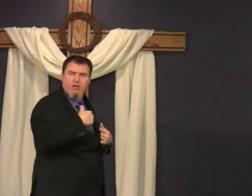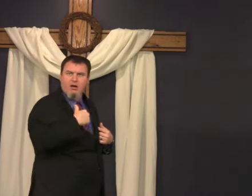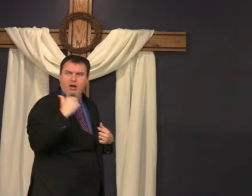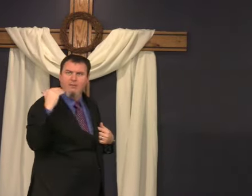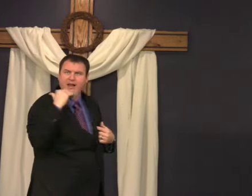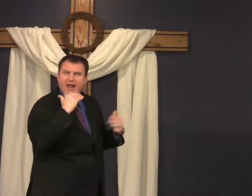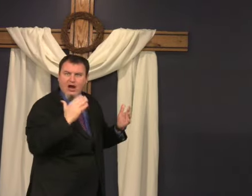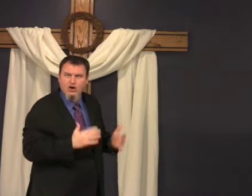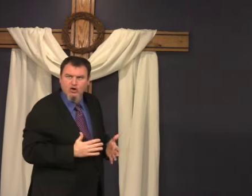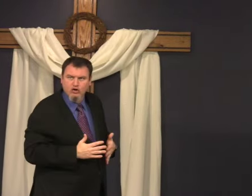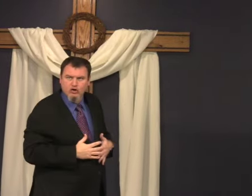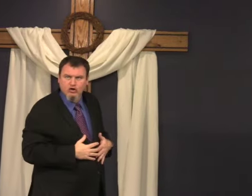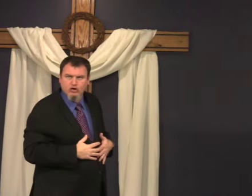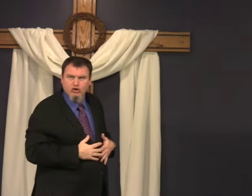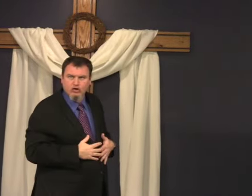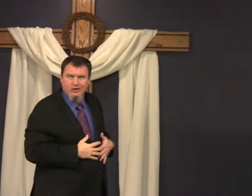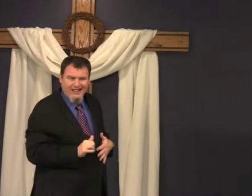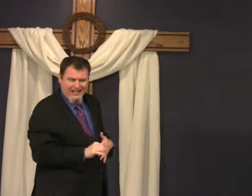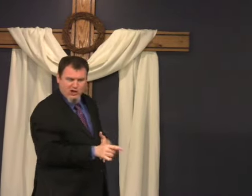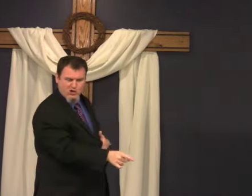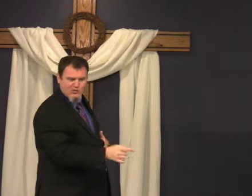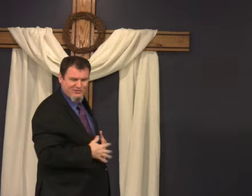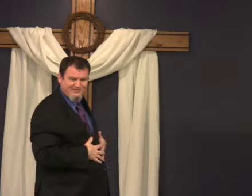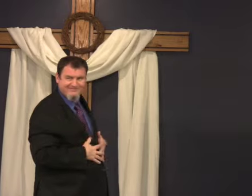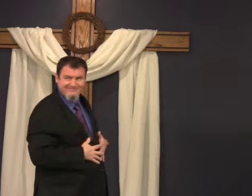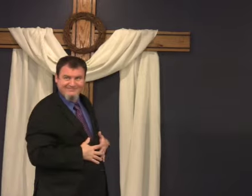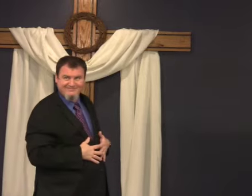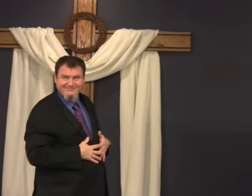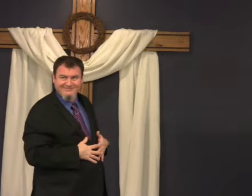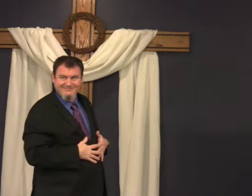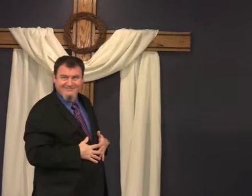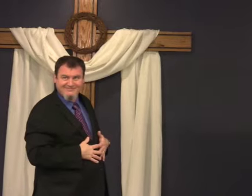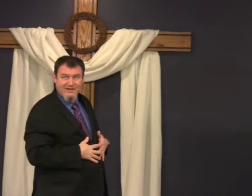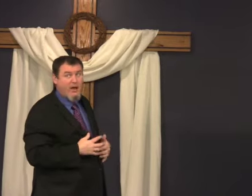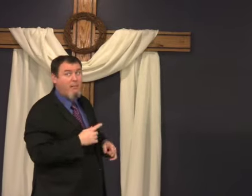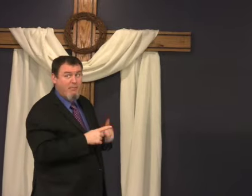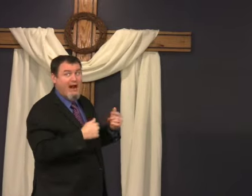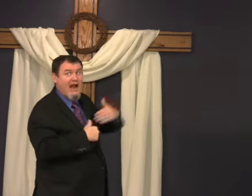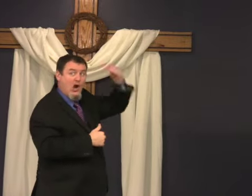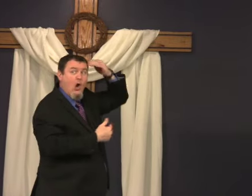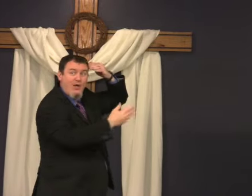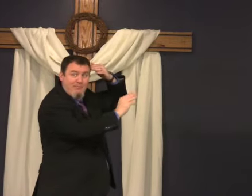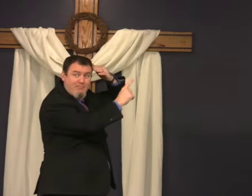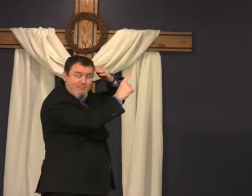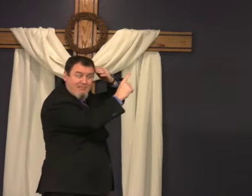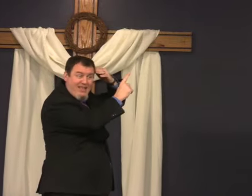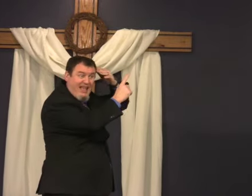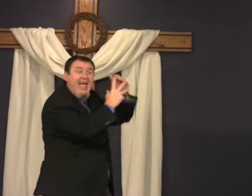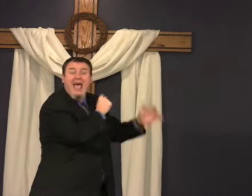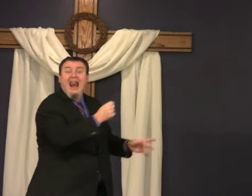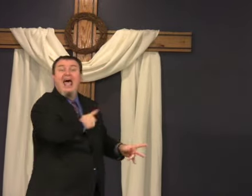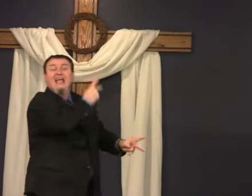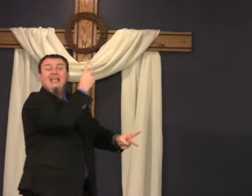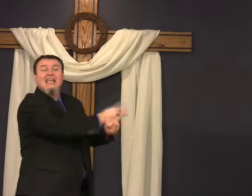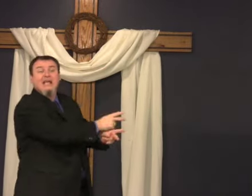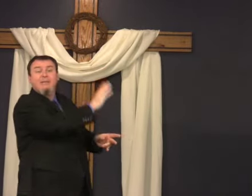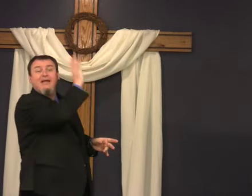I know him not, I shall be a liar just like you. But I know him and